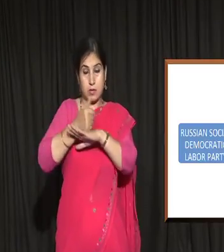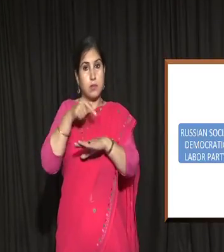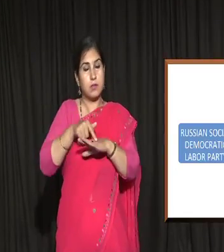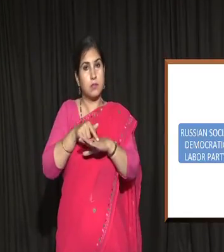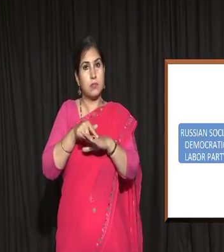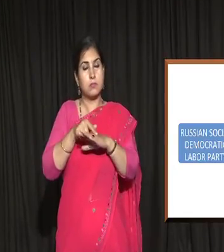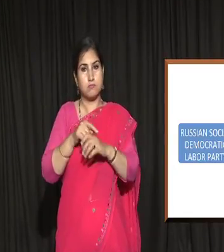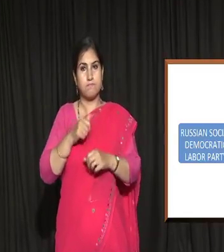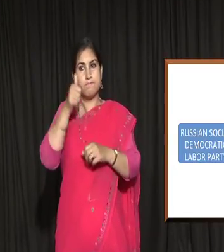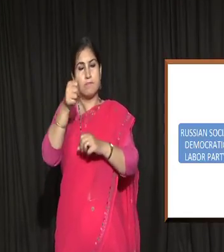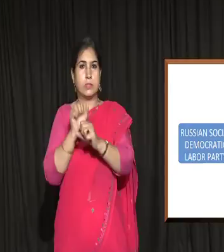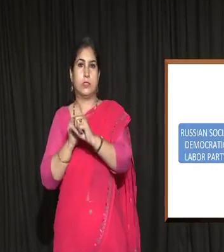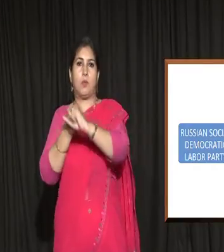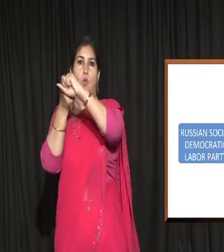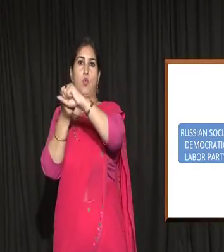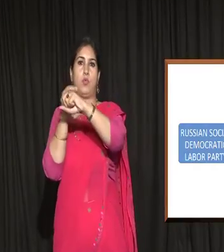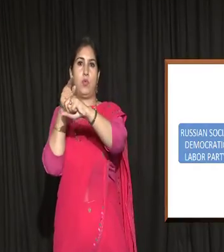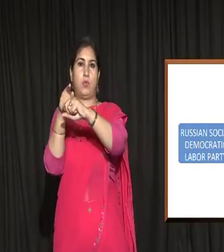called Bolshevik,